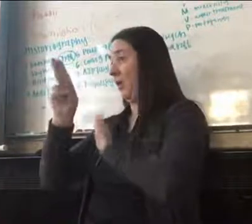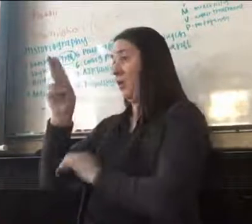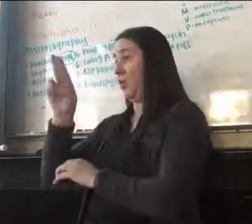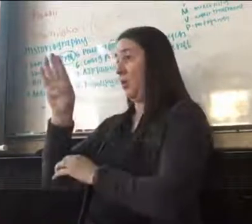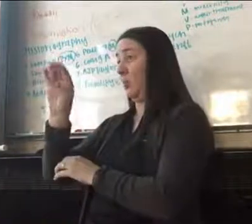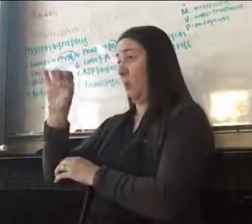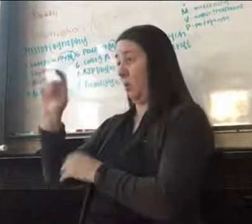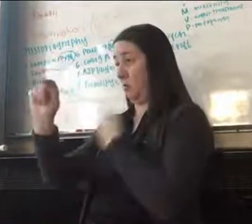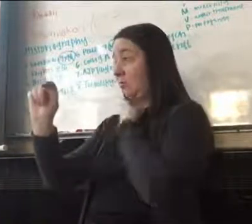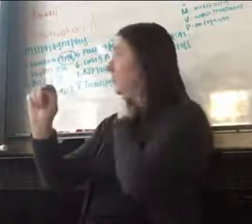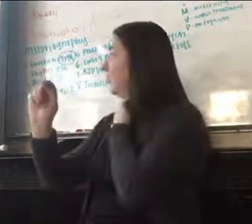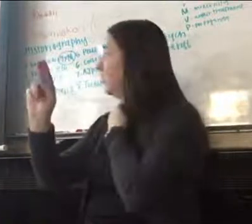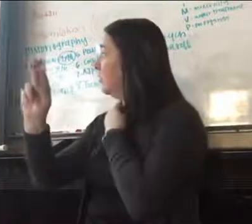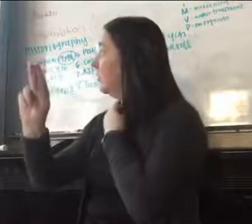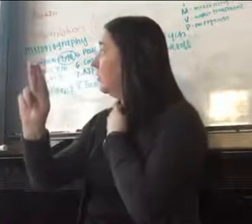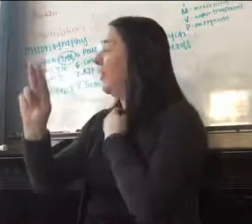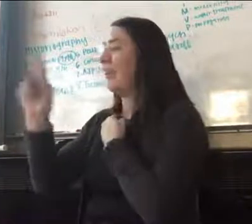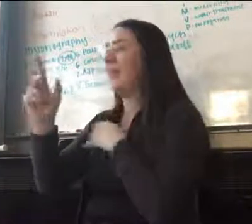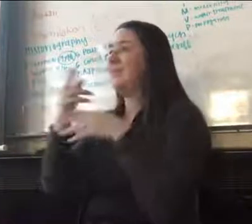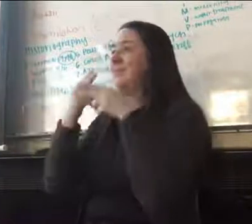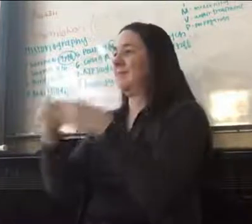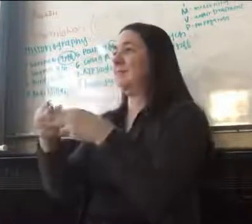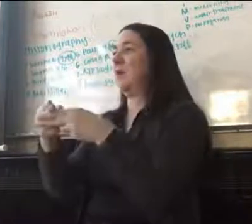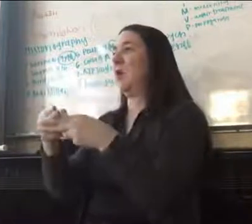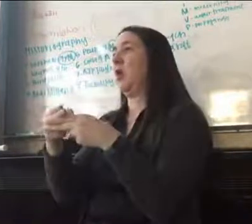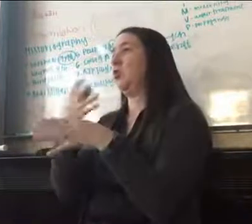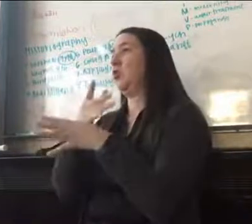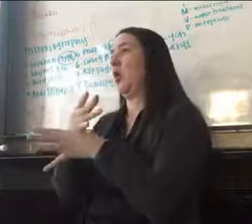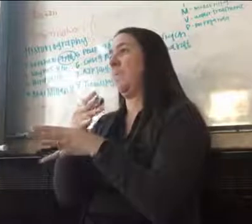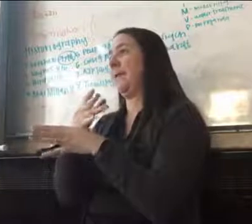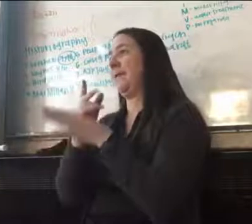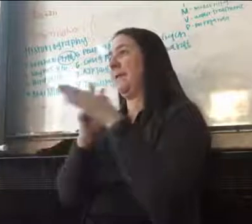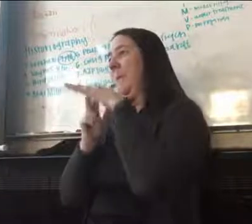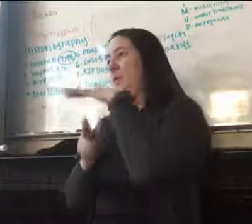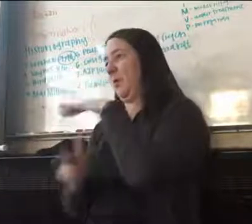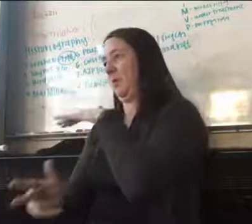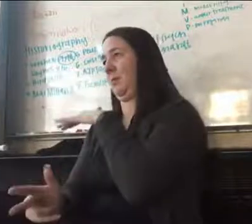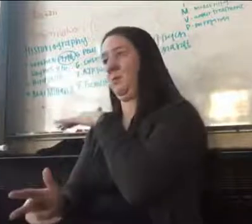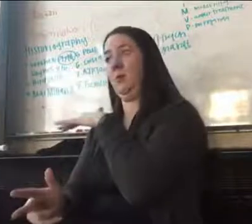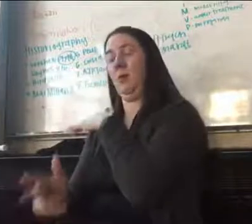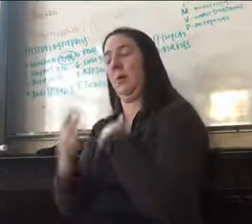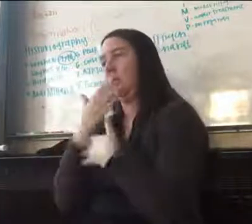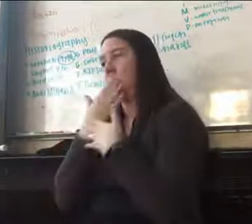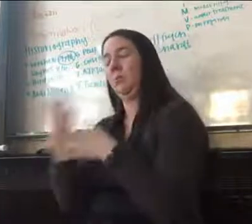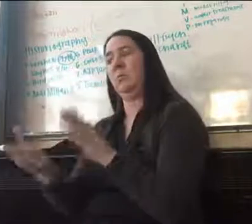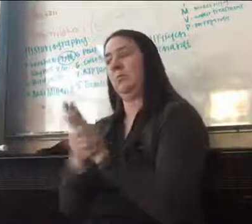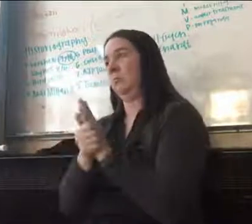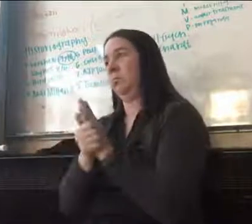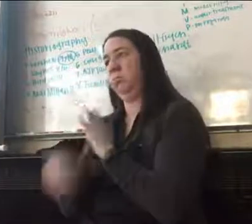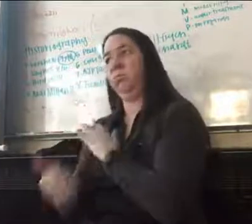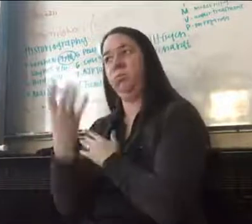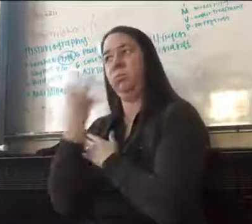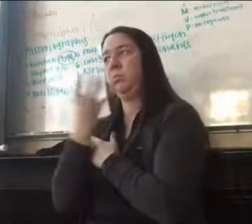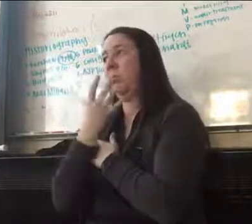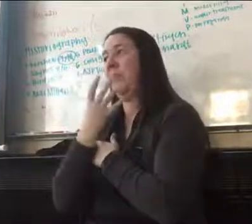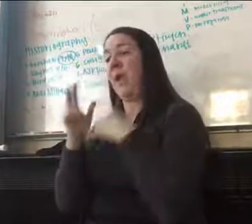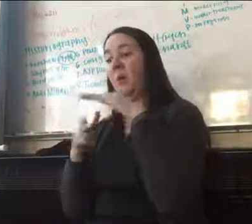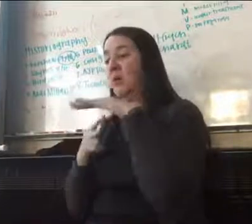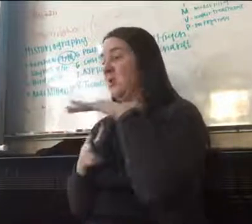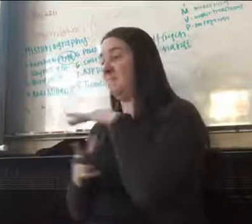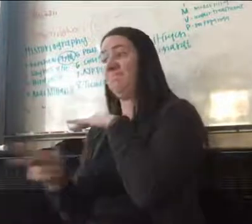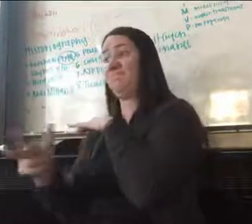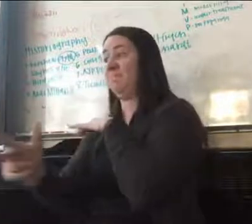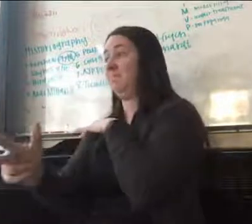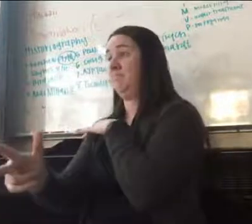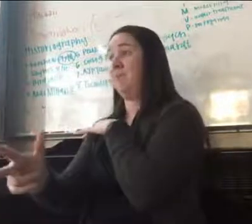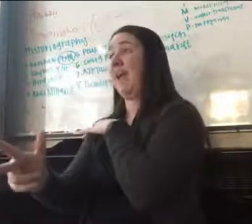name for a German submarine, and they were good. They could sneak up on anybody they wanted to. They were great in the seas, and